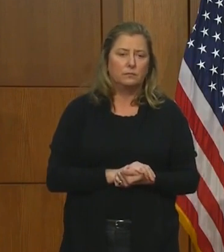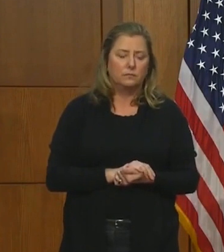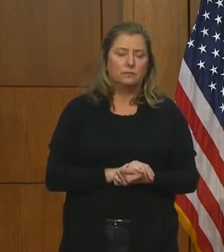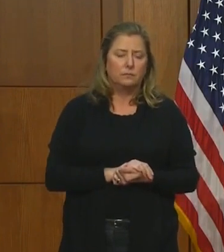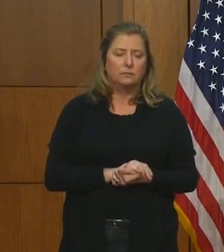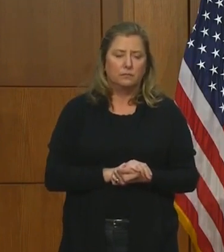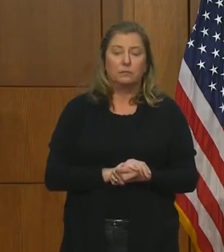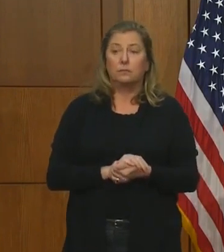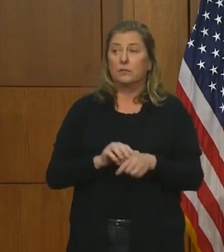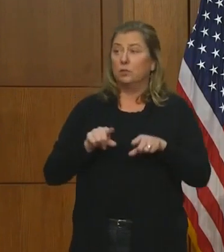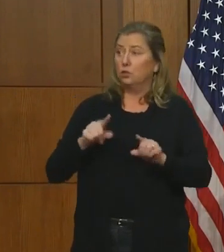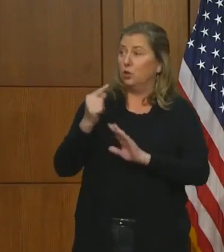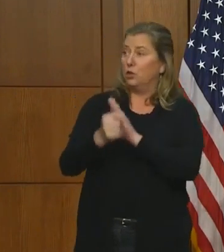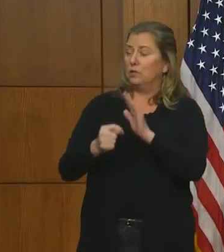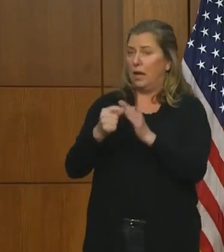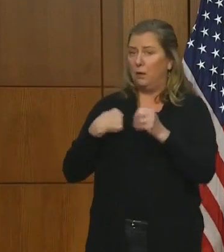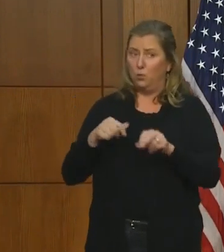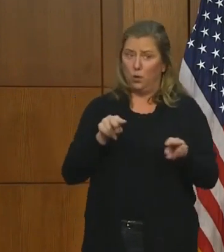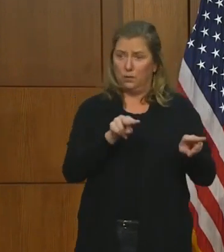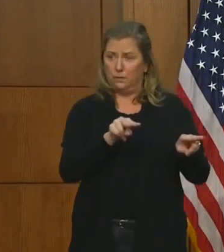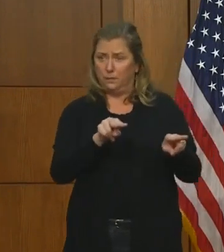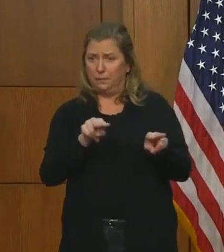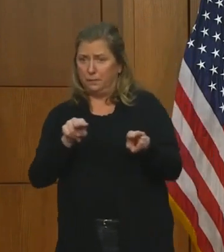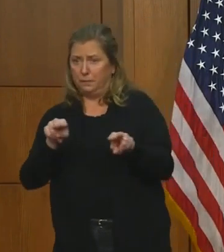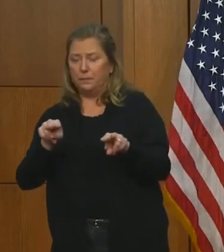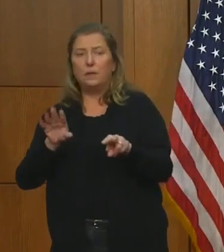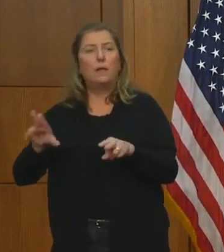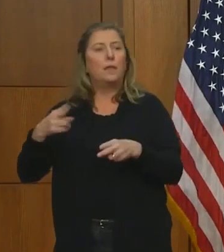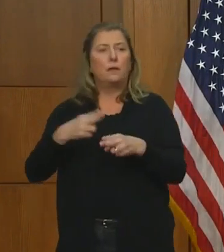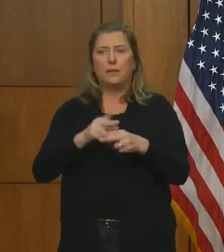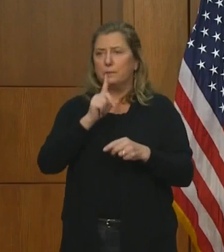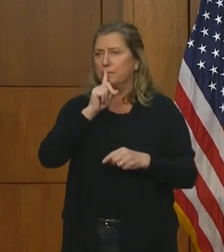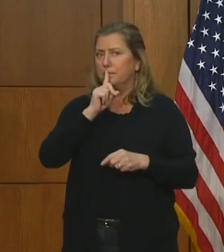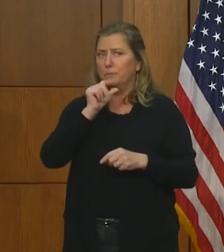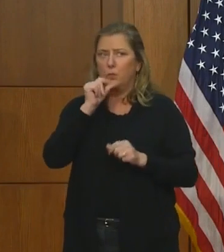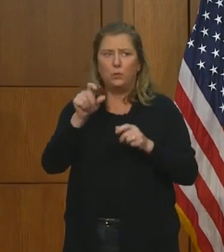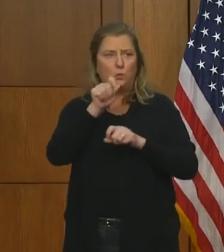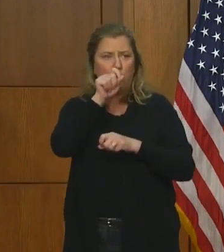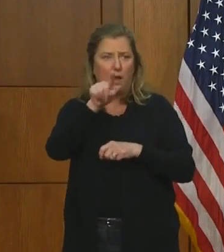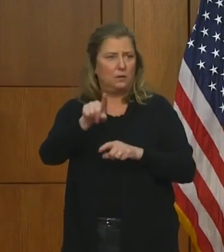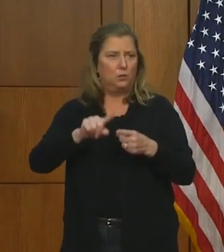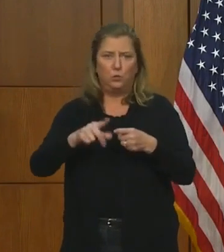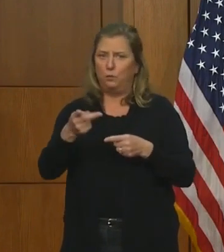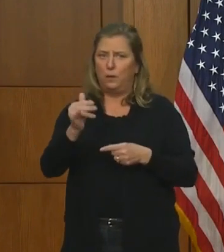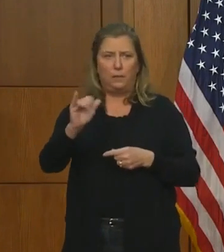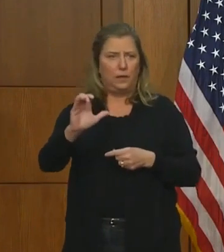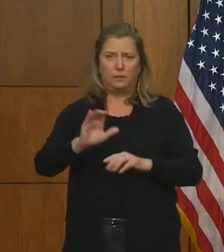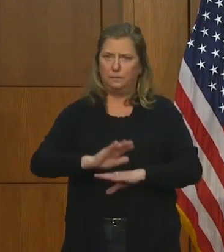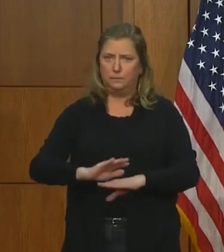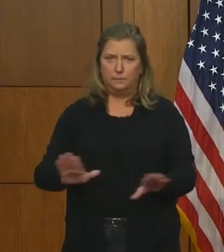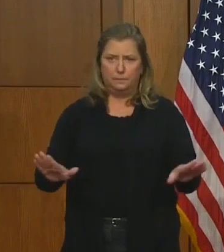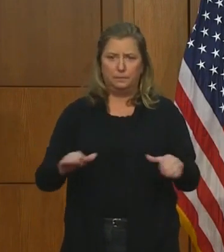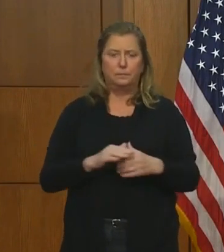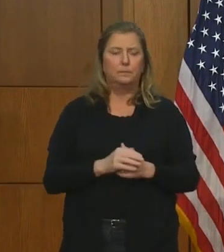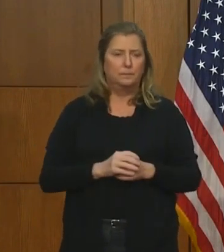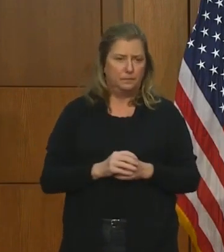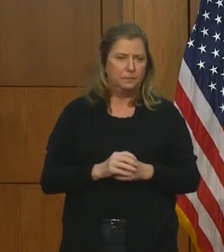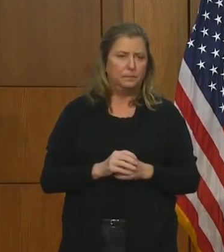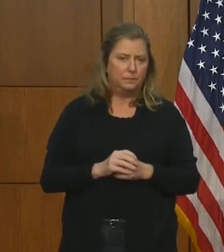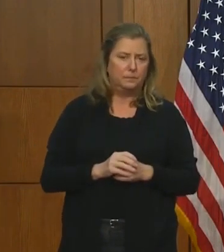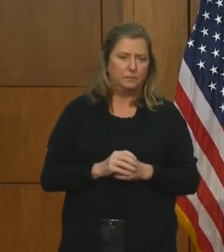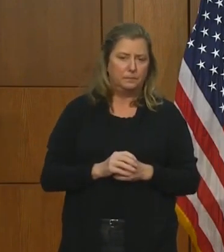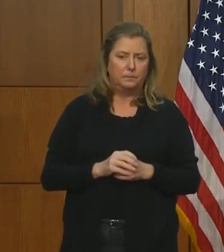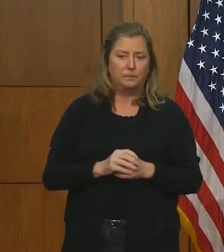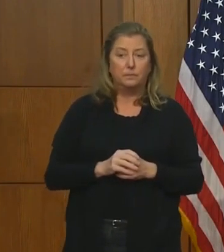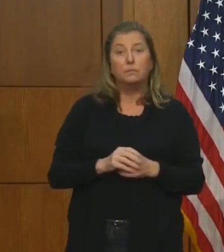observation, we do not release their names to the public. We, of course, would release and encourage